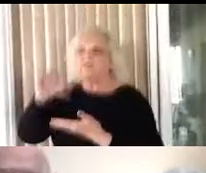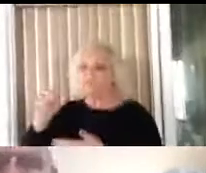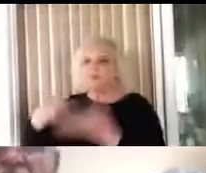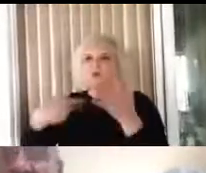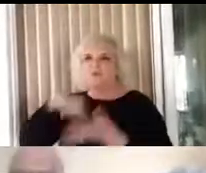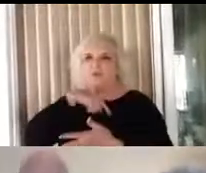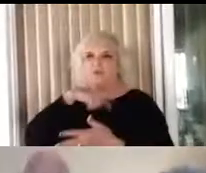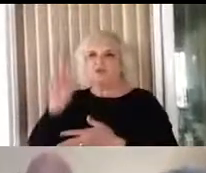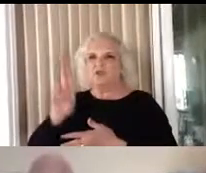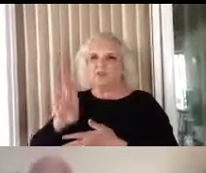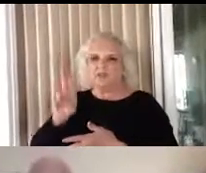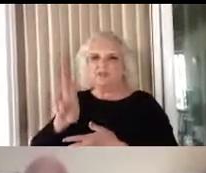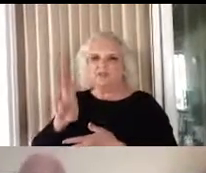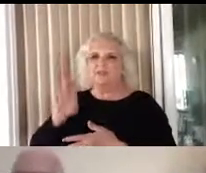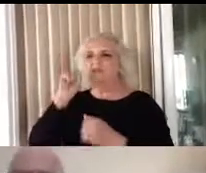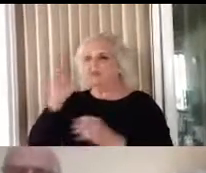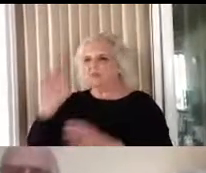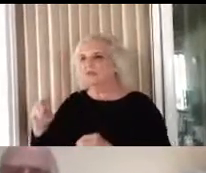For the hearing people